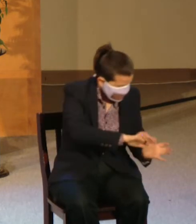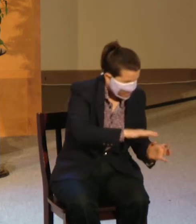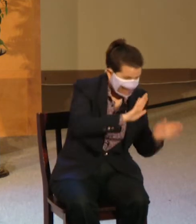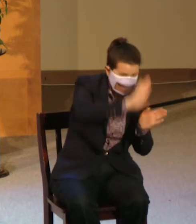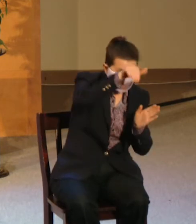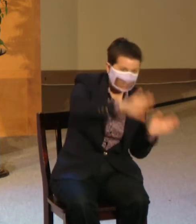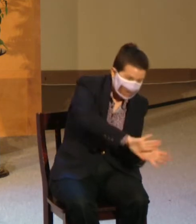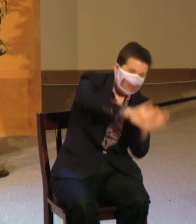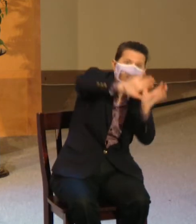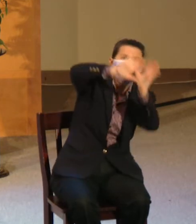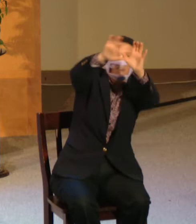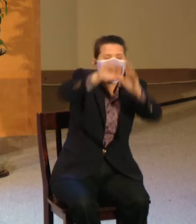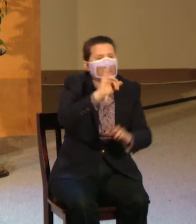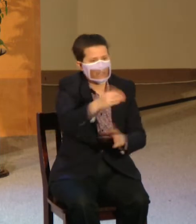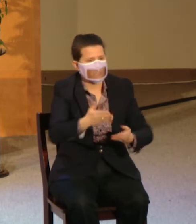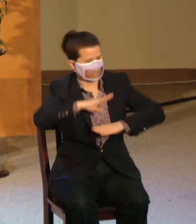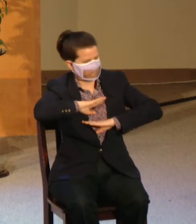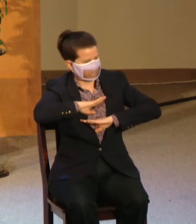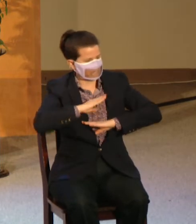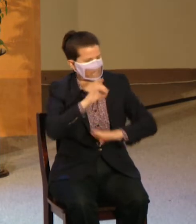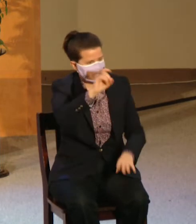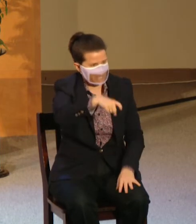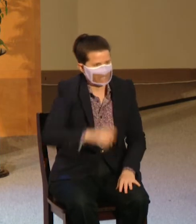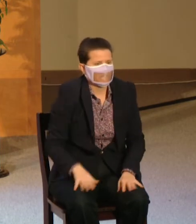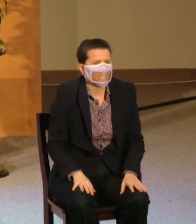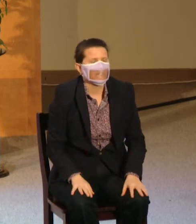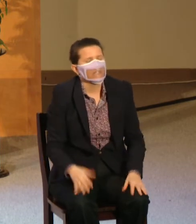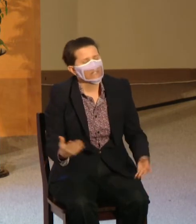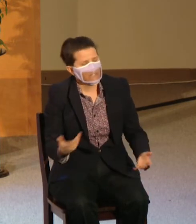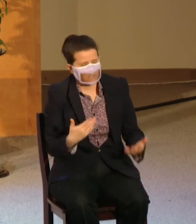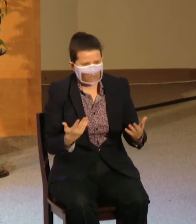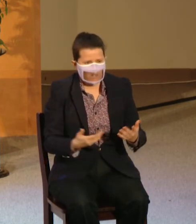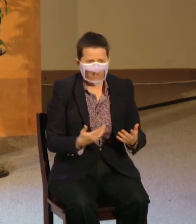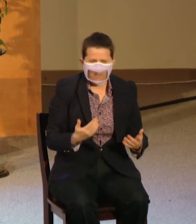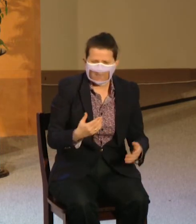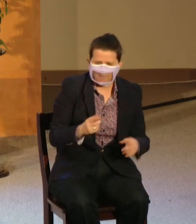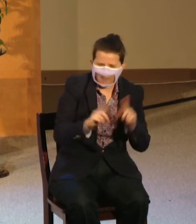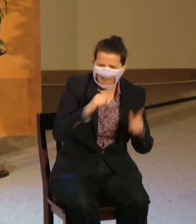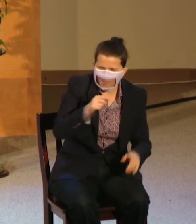okay, if money's what you need, here's $50, but you can't spend it.